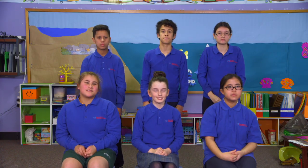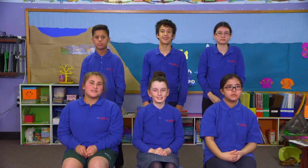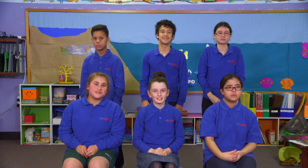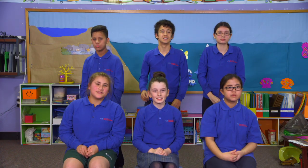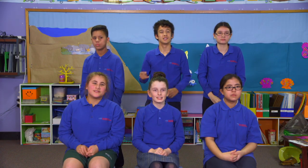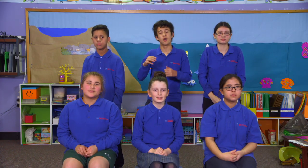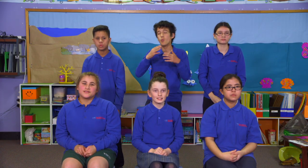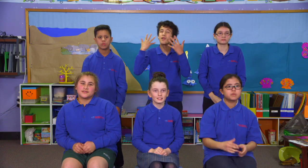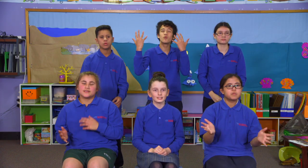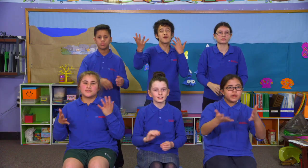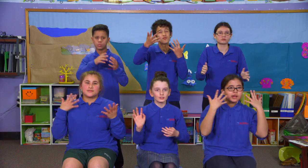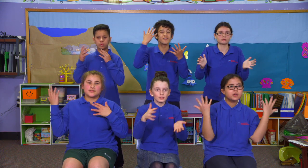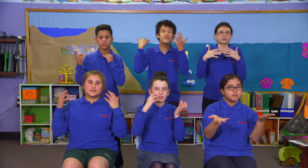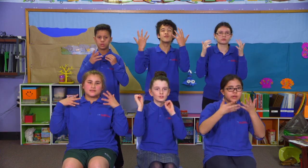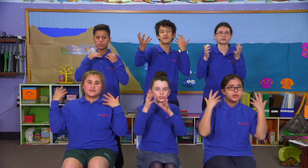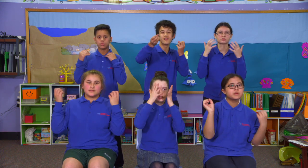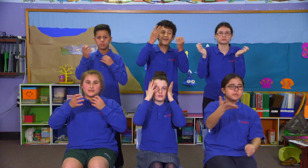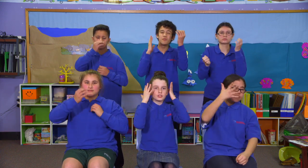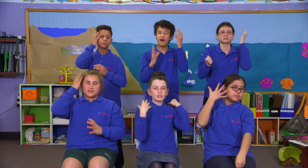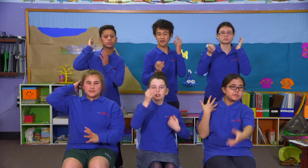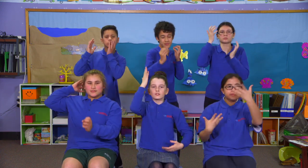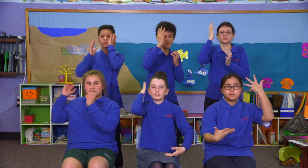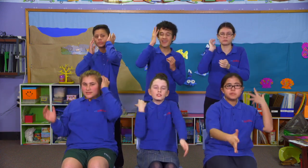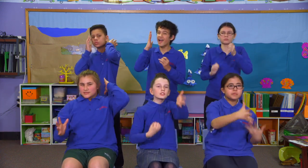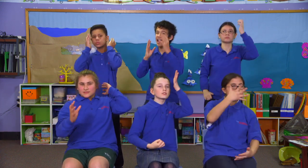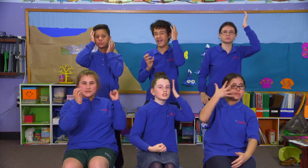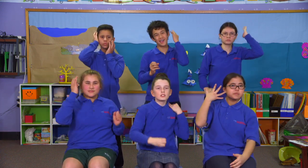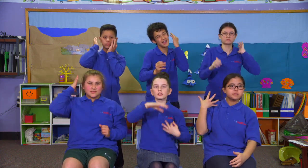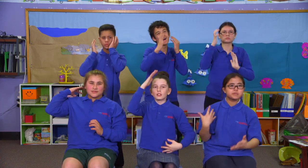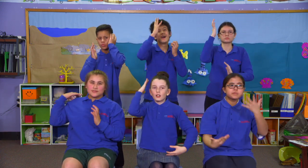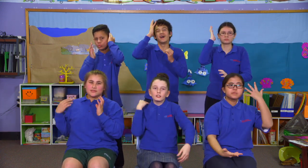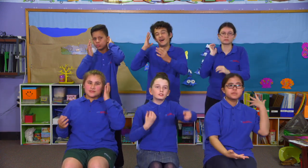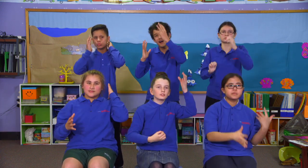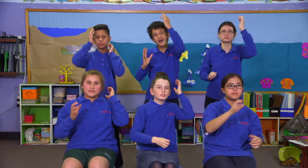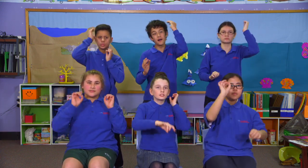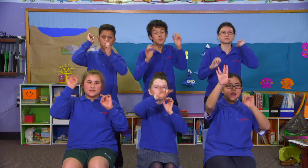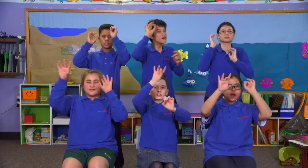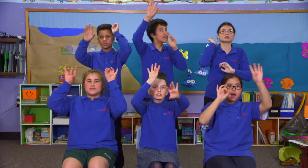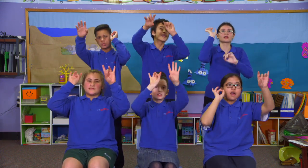I hear the wind rushing in, rushing in, rushing into the night. Touch the